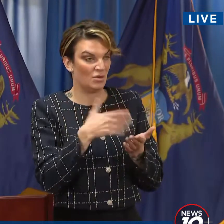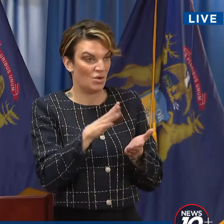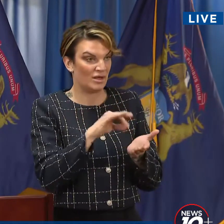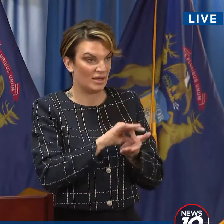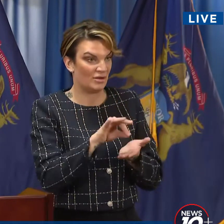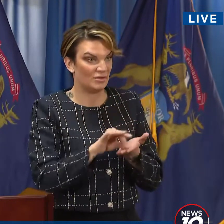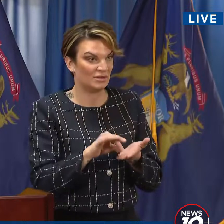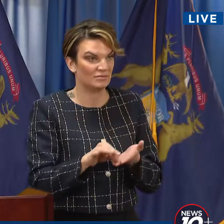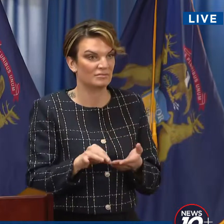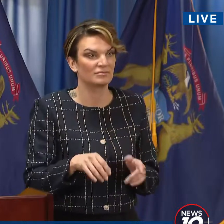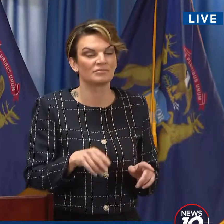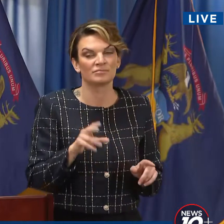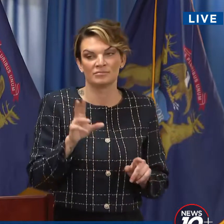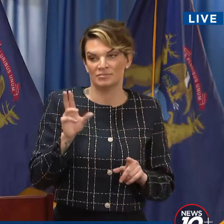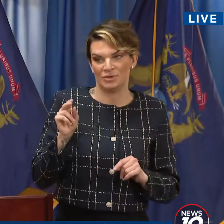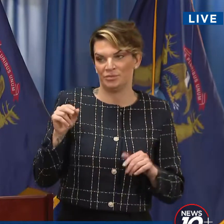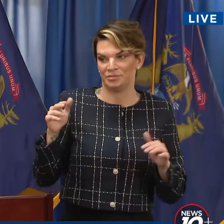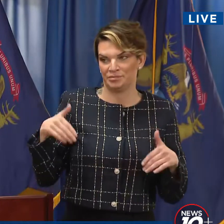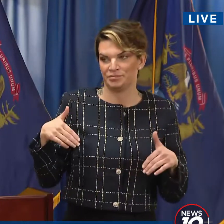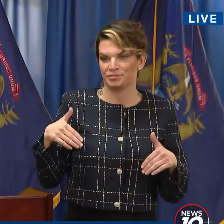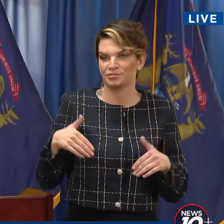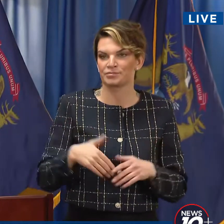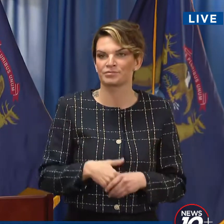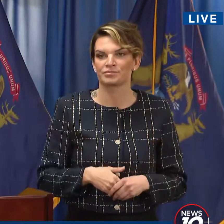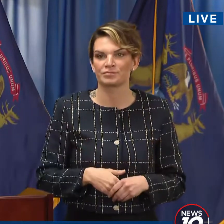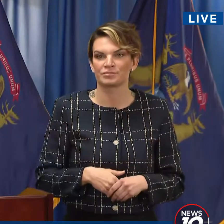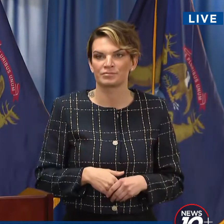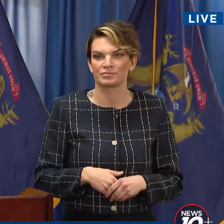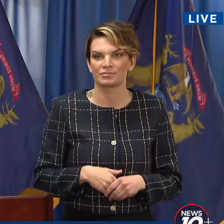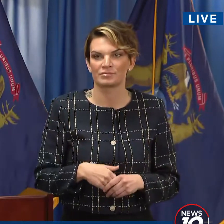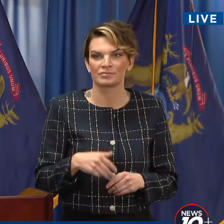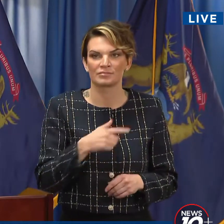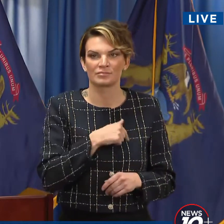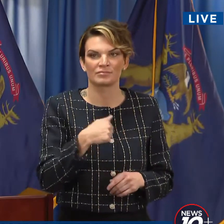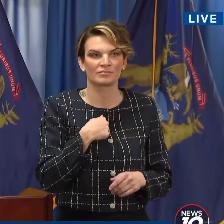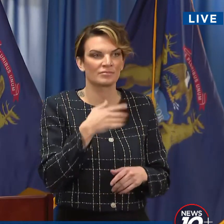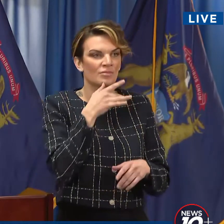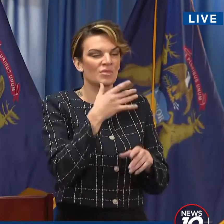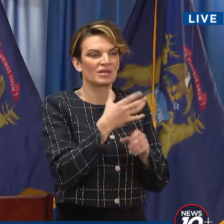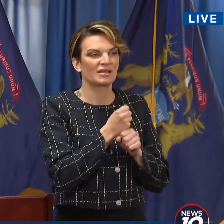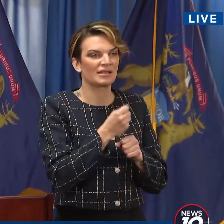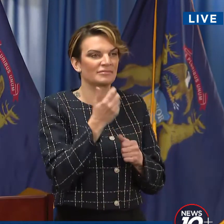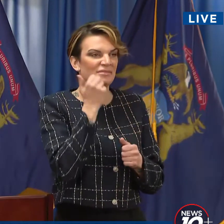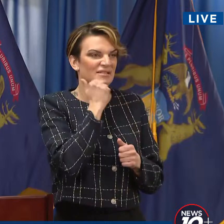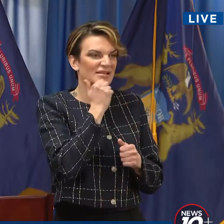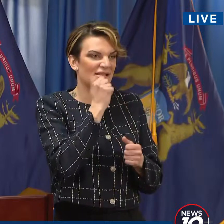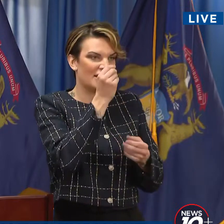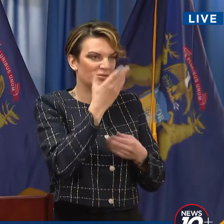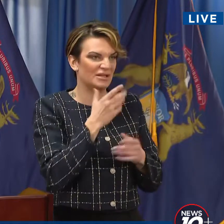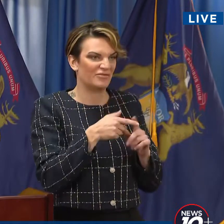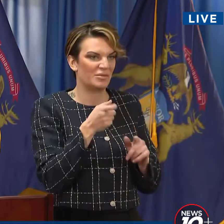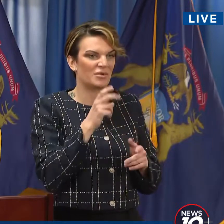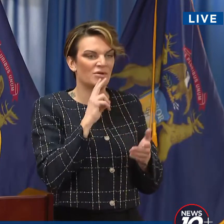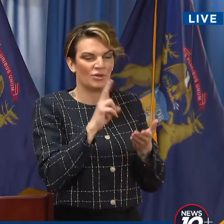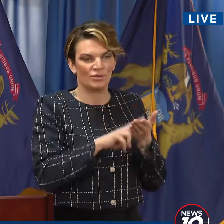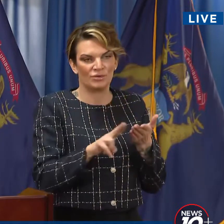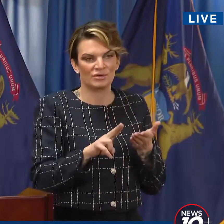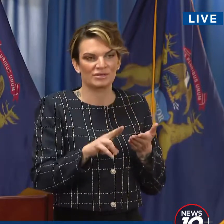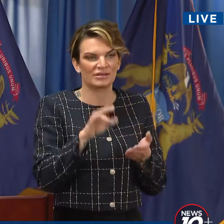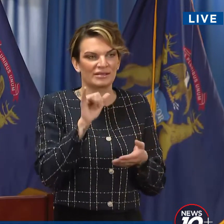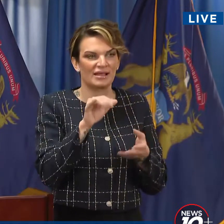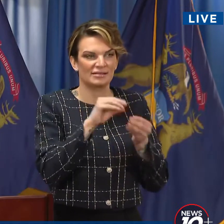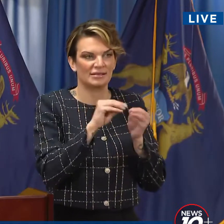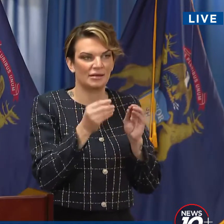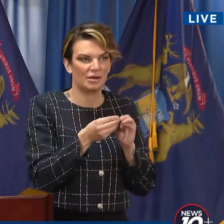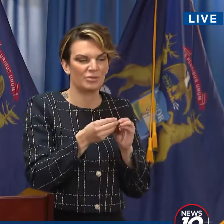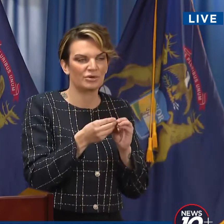is that they are still outstanding and have not yet been received at all. And so we may get daily updates there from clerks. They're also that's the number